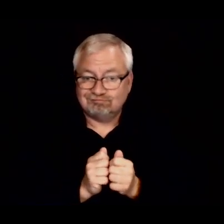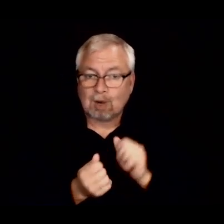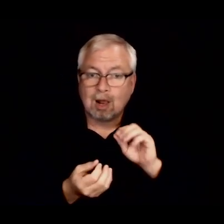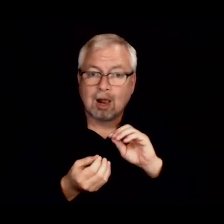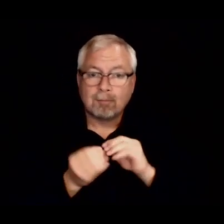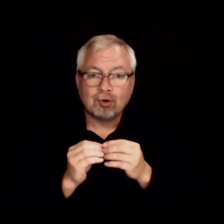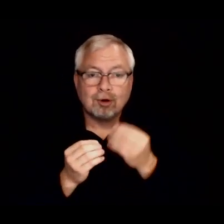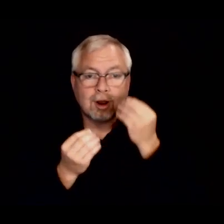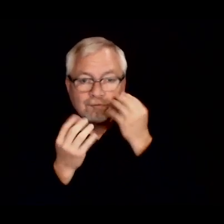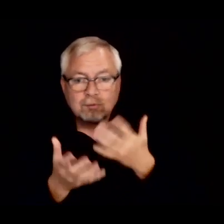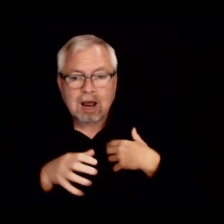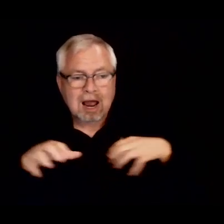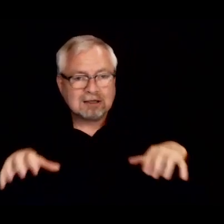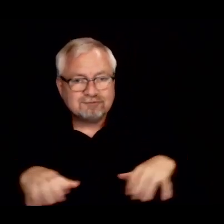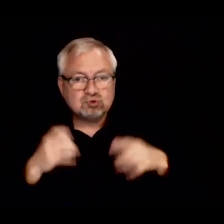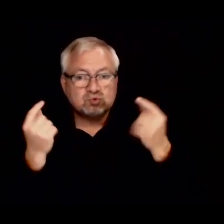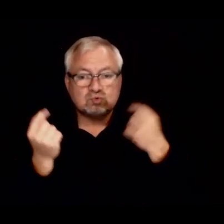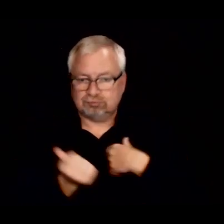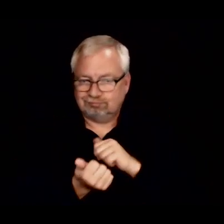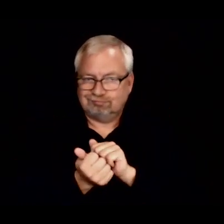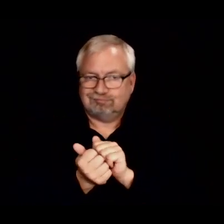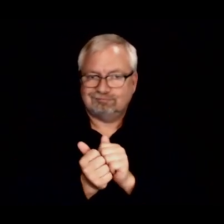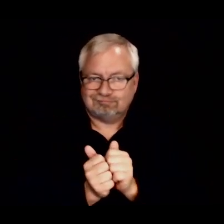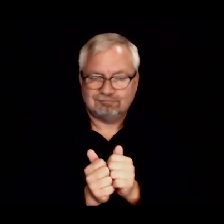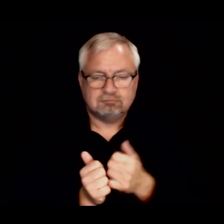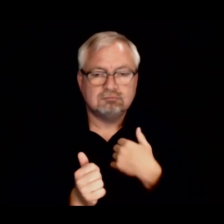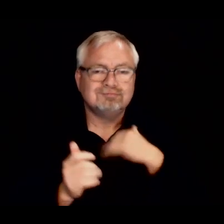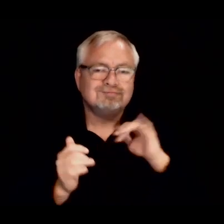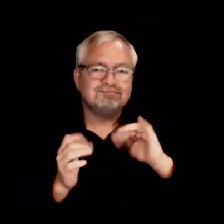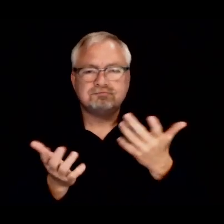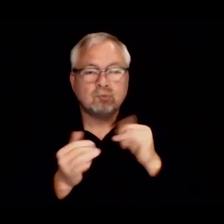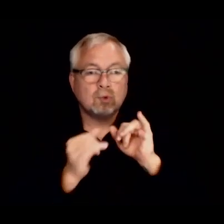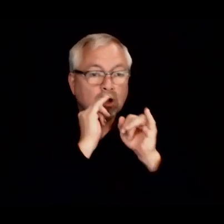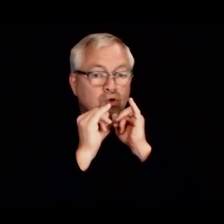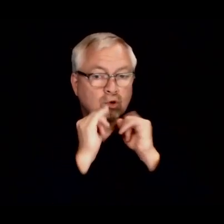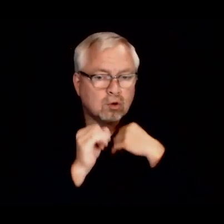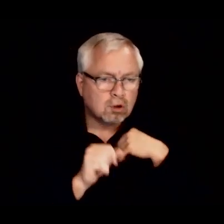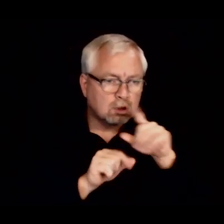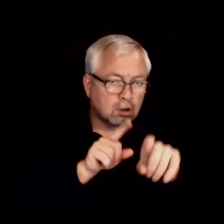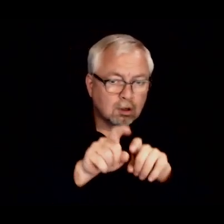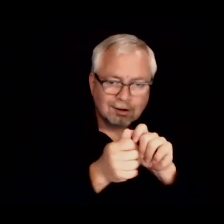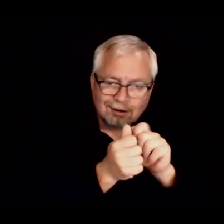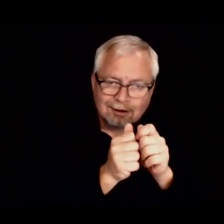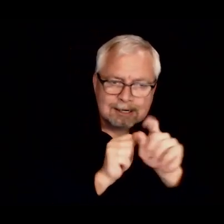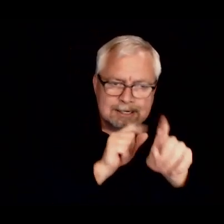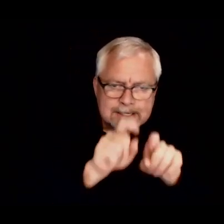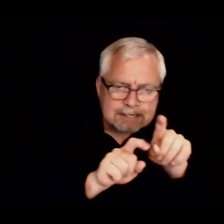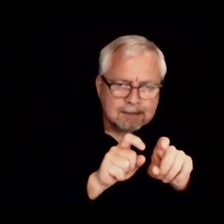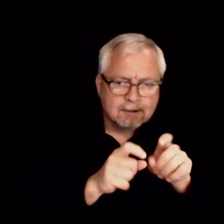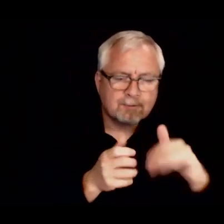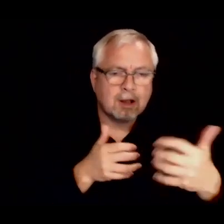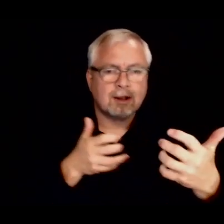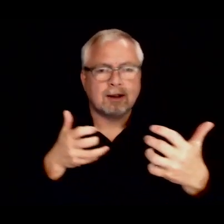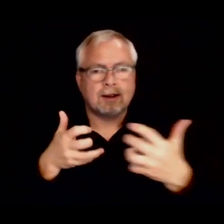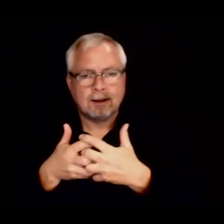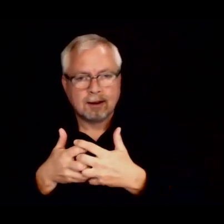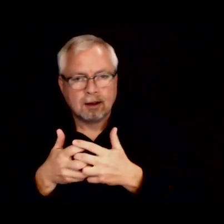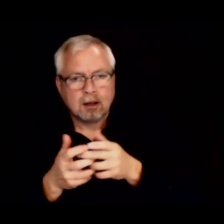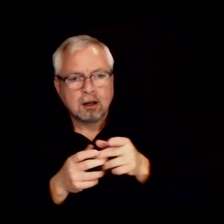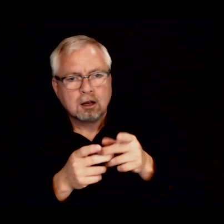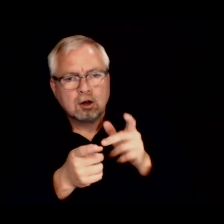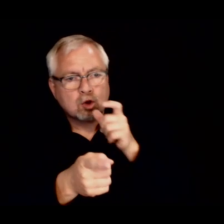activities and our interviews and things like that to accommodate asymptomatic transmission. It has